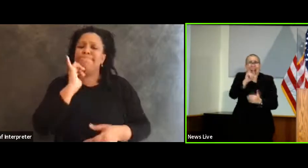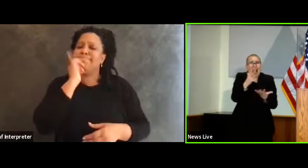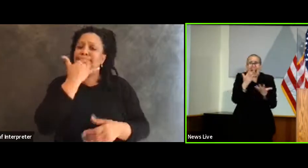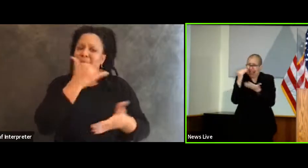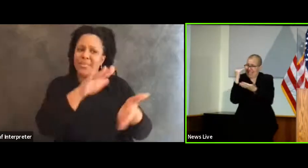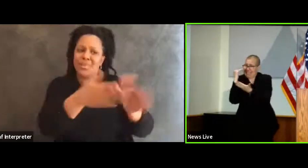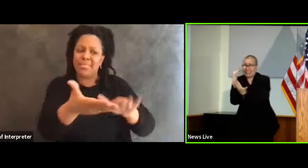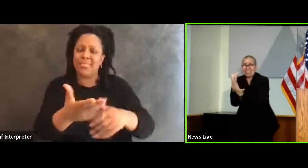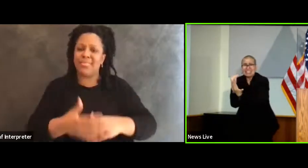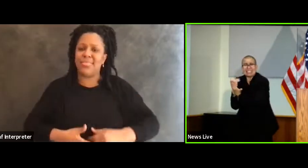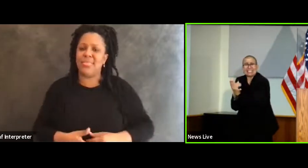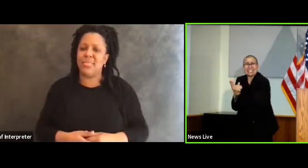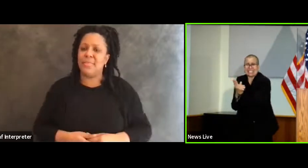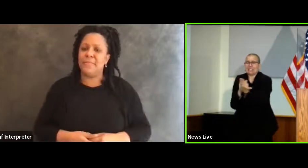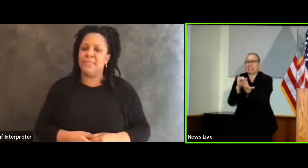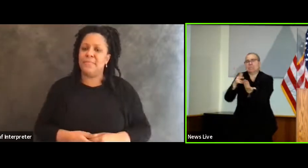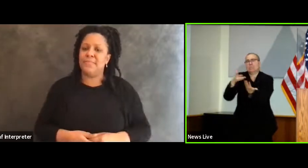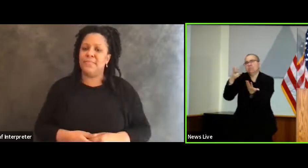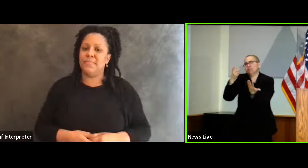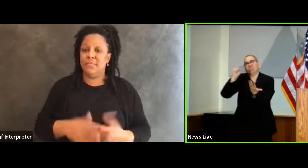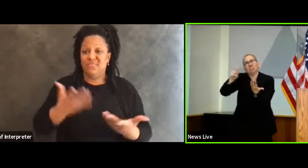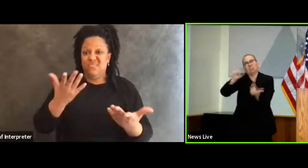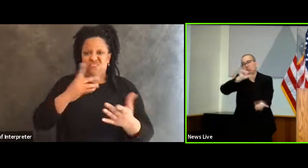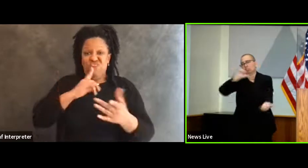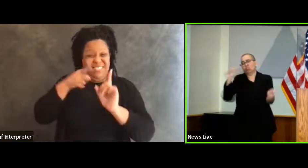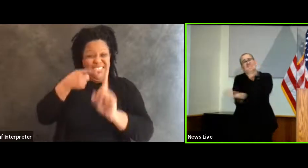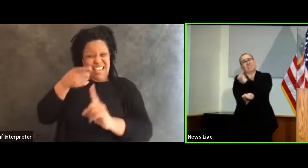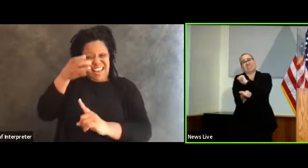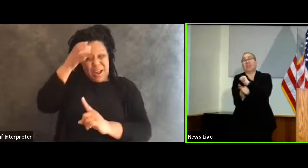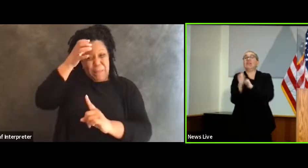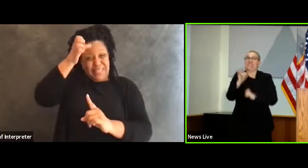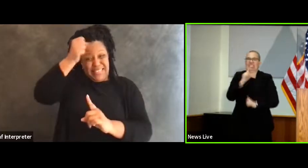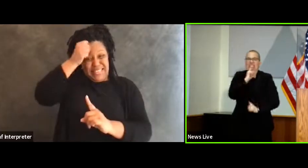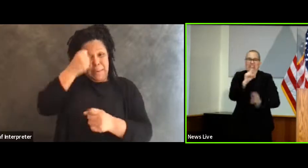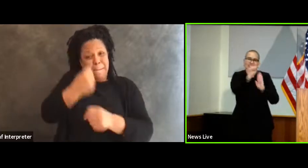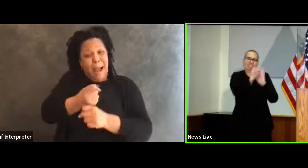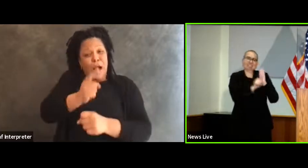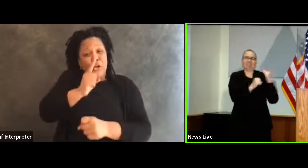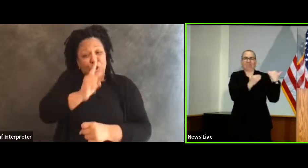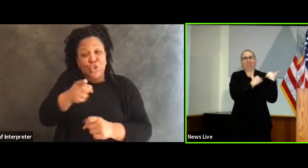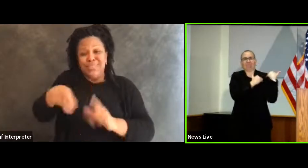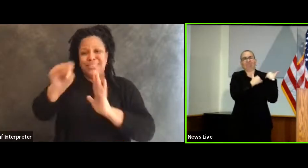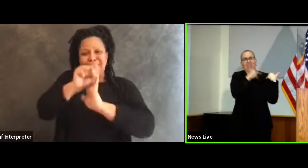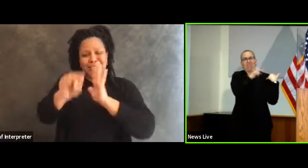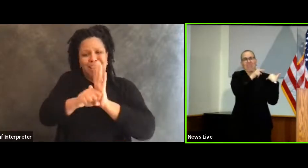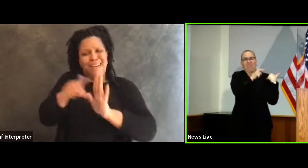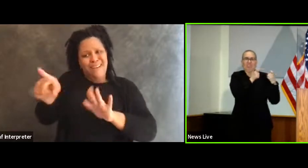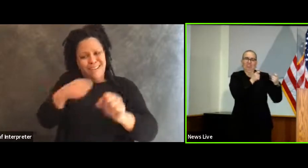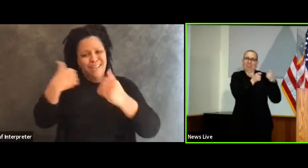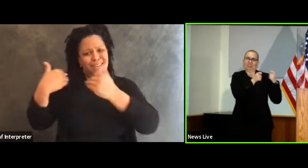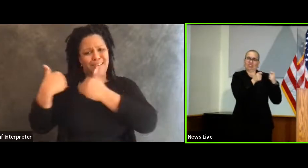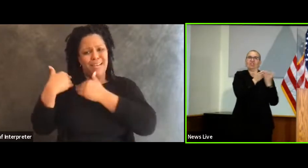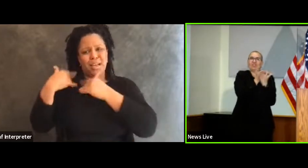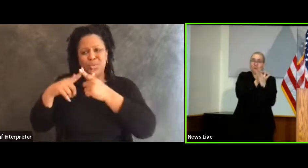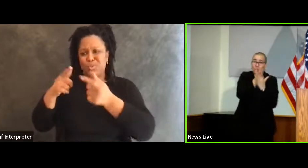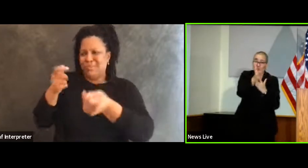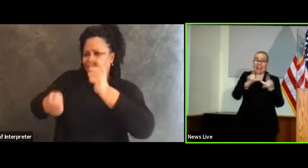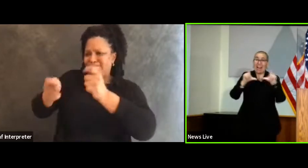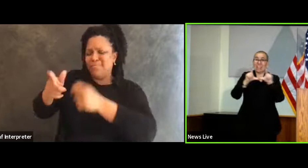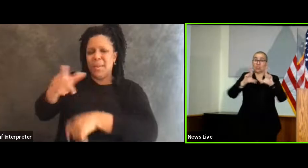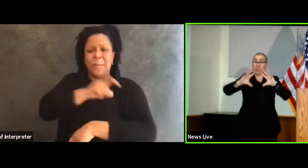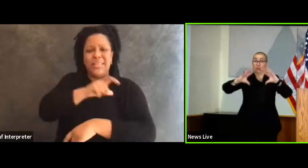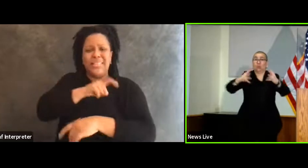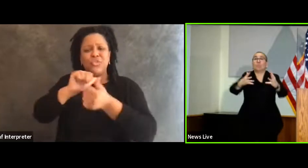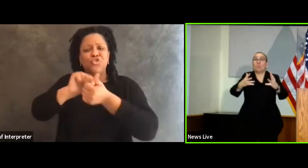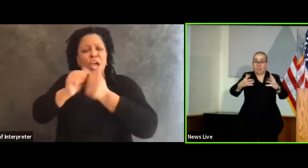on a notion that the state has a role to play in regulating police through its licensure by changing how we enforce laws.